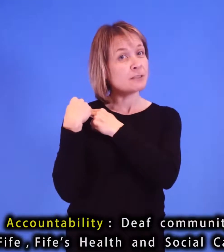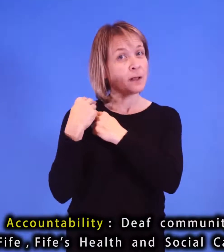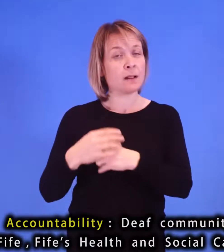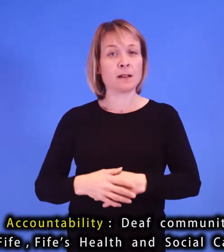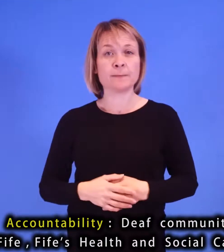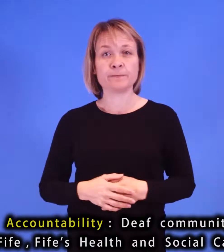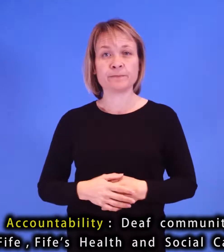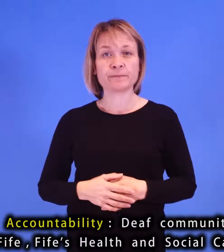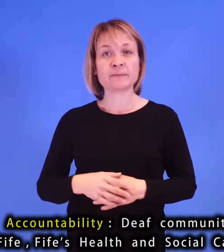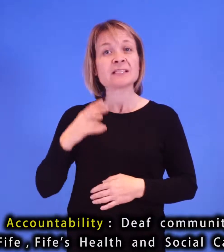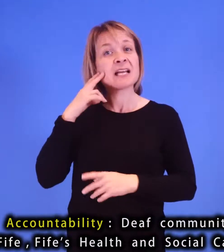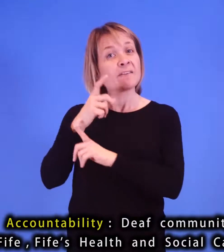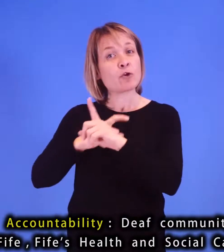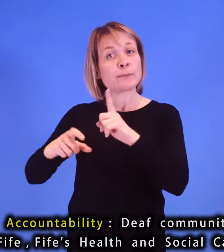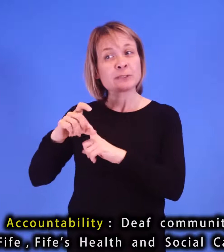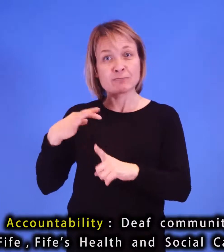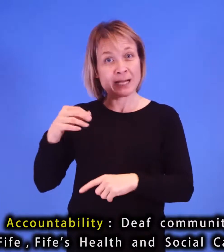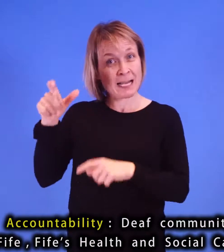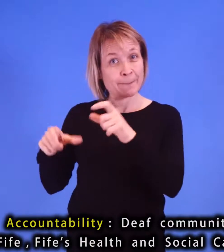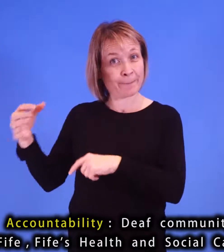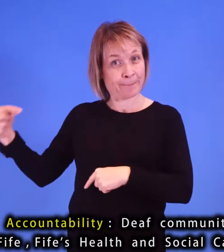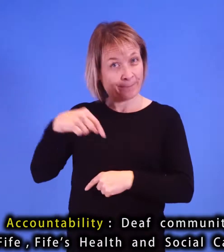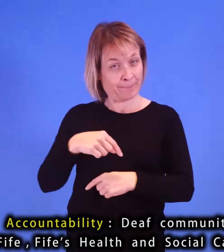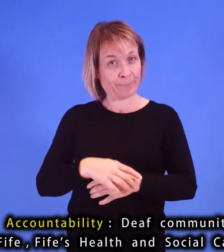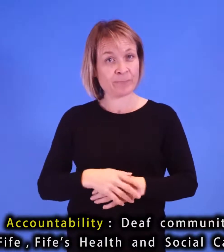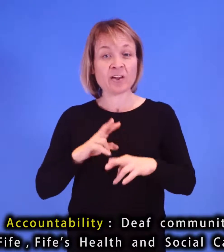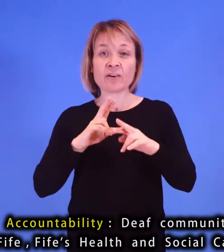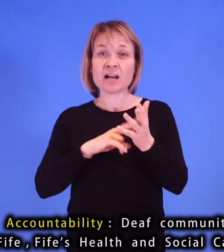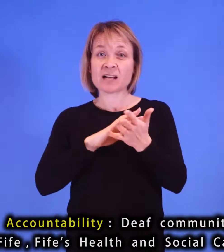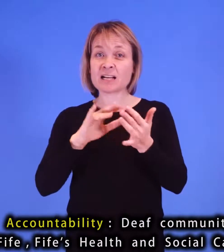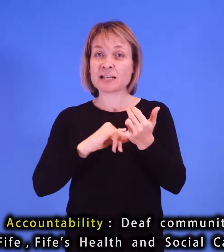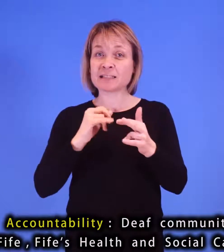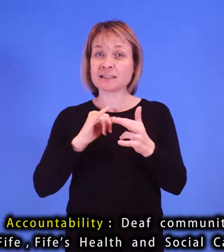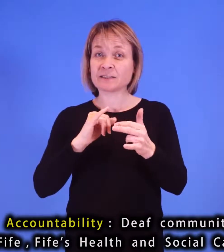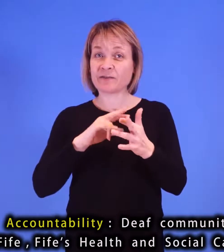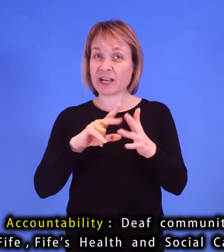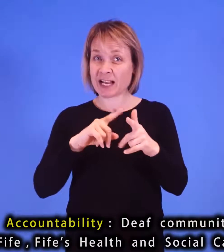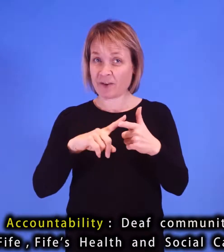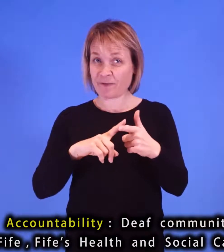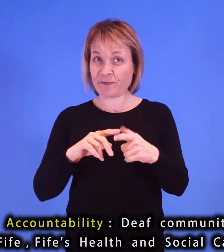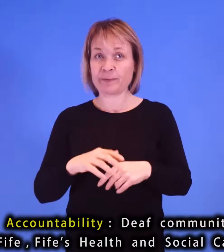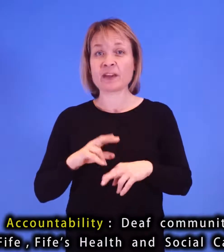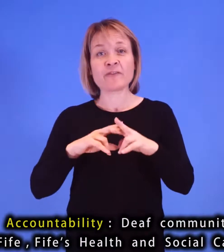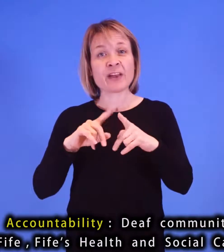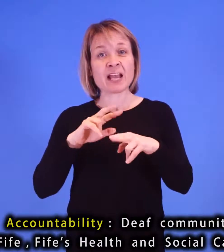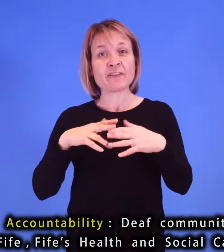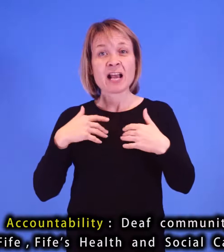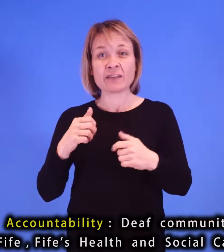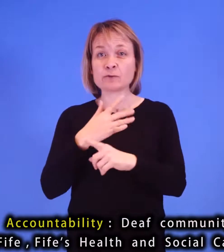Accountability. Deaf community reps, NHS Fife, Fife's Health and Social Care Partnership.